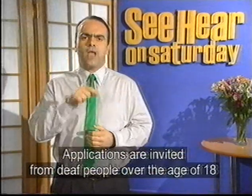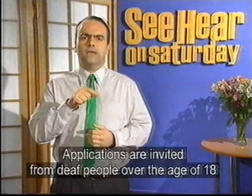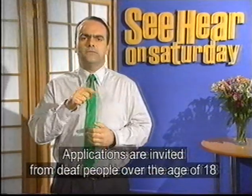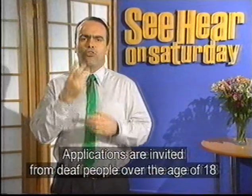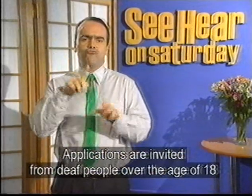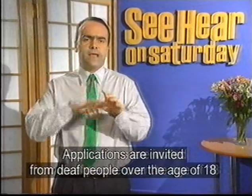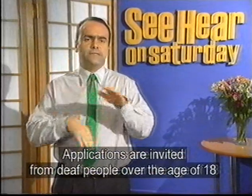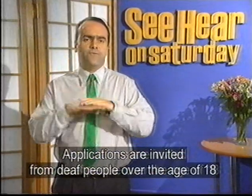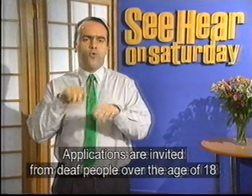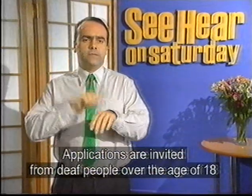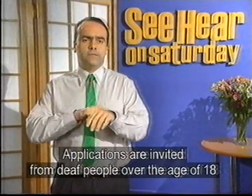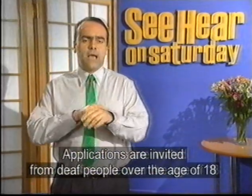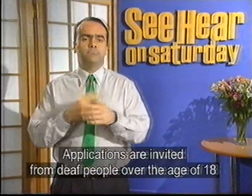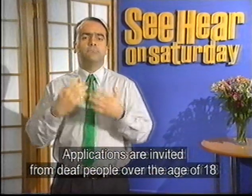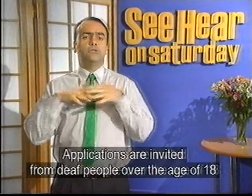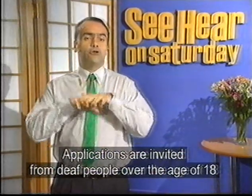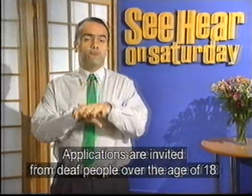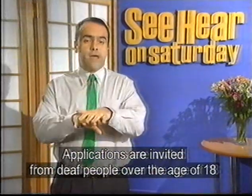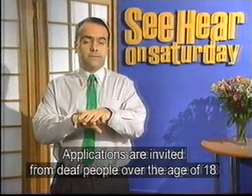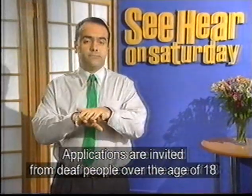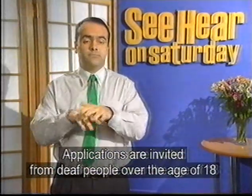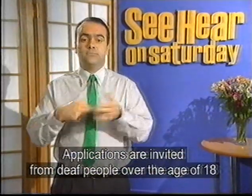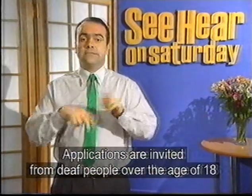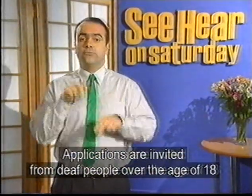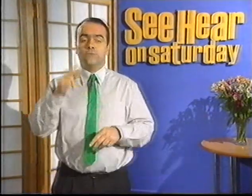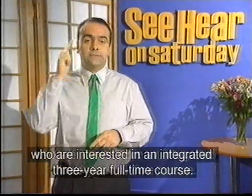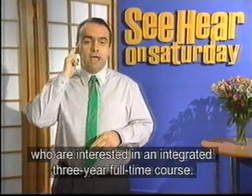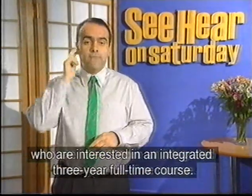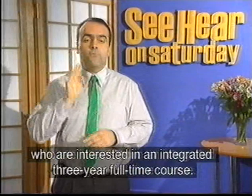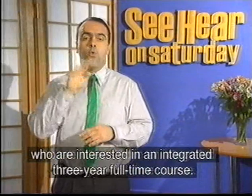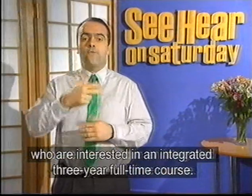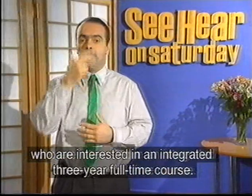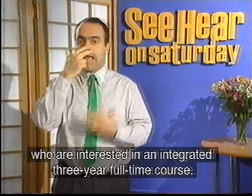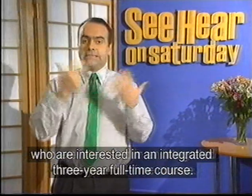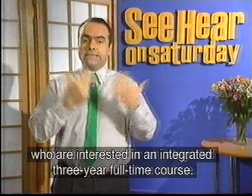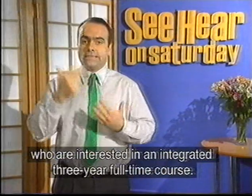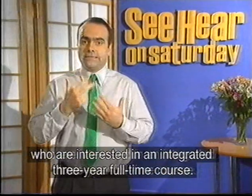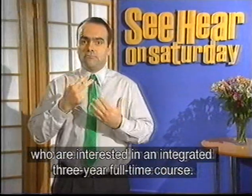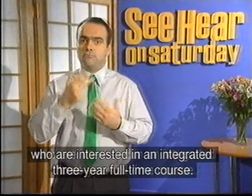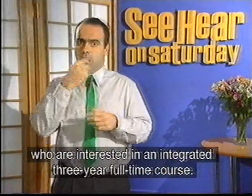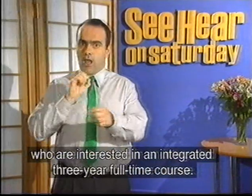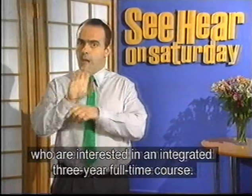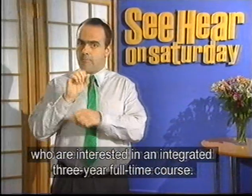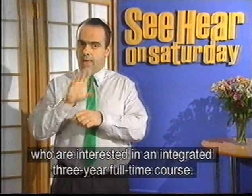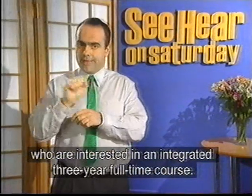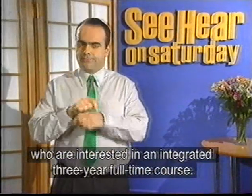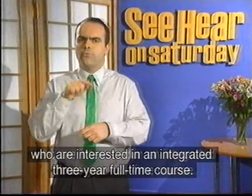Applications are invited from deaf people over the age of 18 who are interested in an integrated 3-year full-time